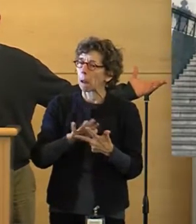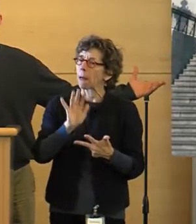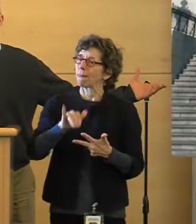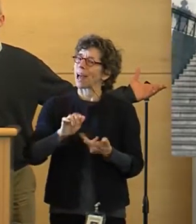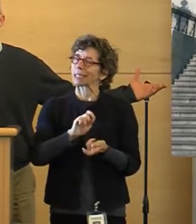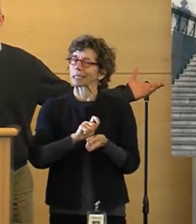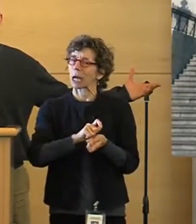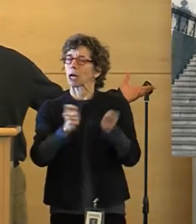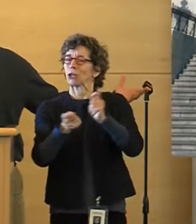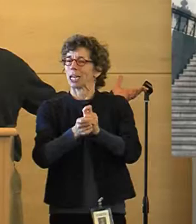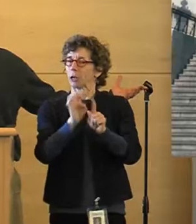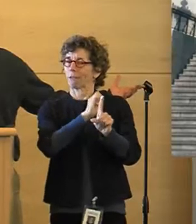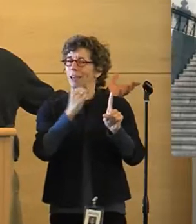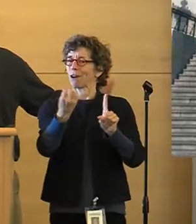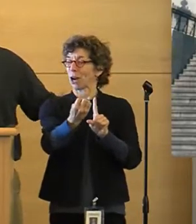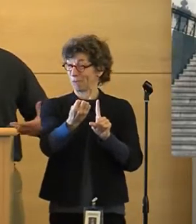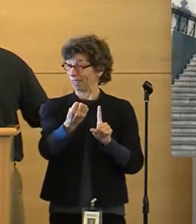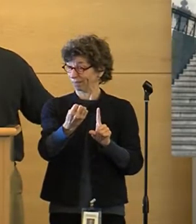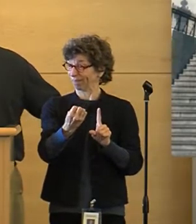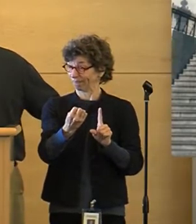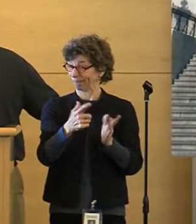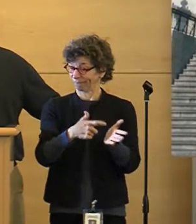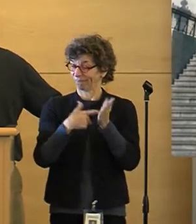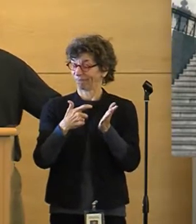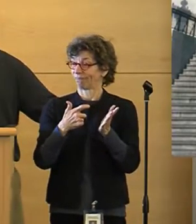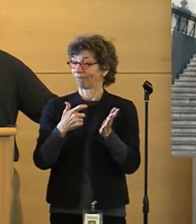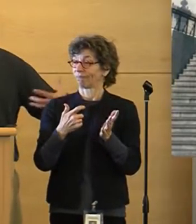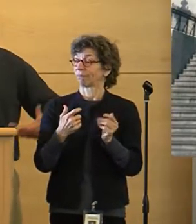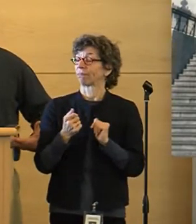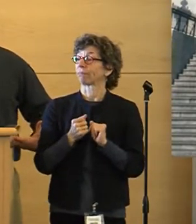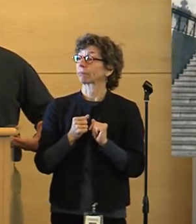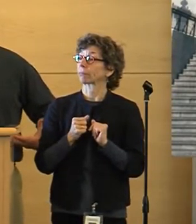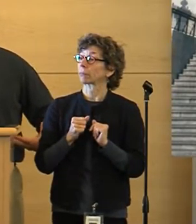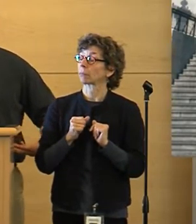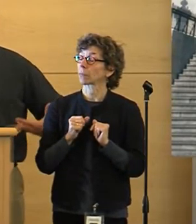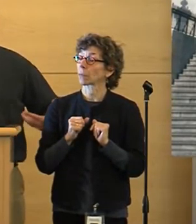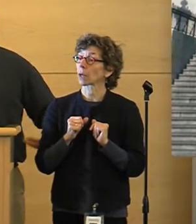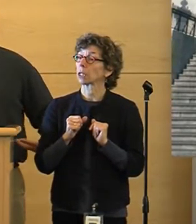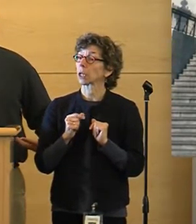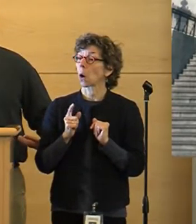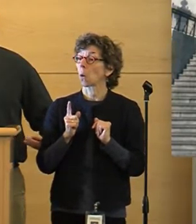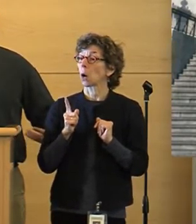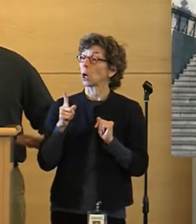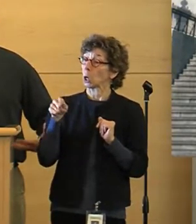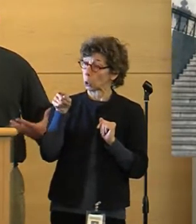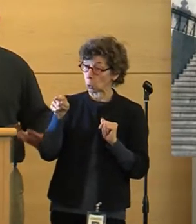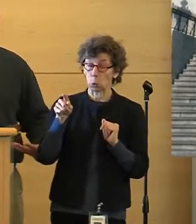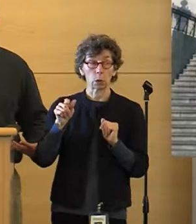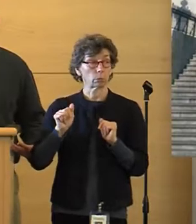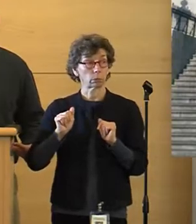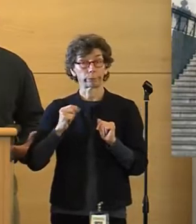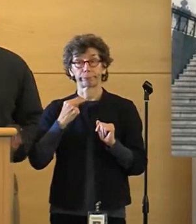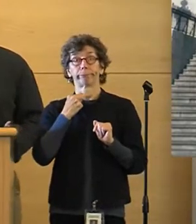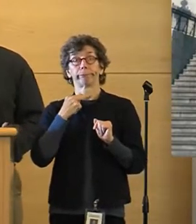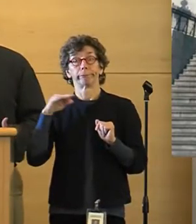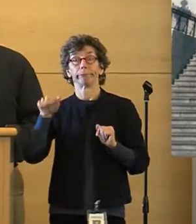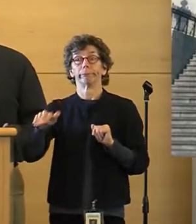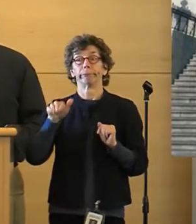these stairs with that wheelchair. But most people don't have that wheelchair. So instead, a ramp, an